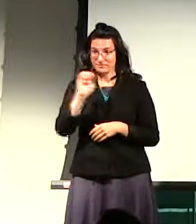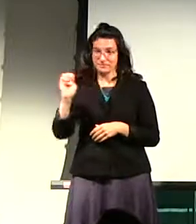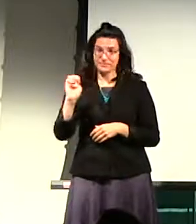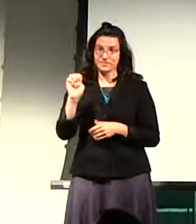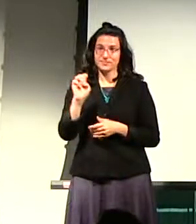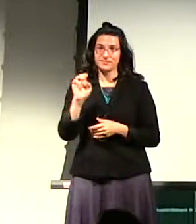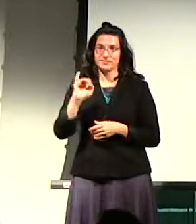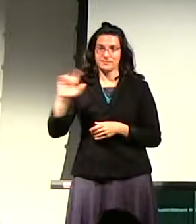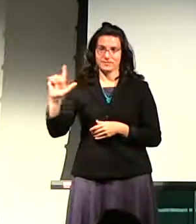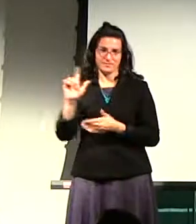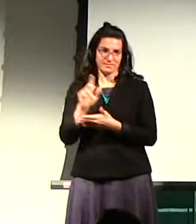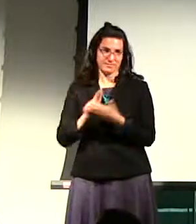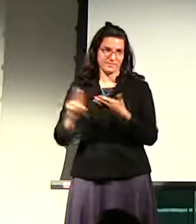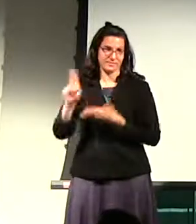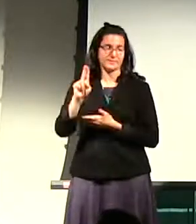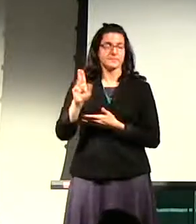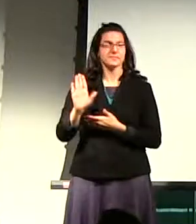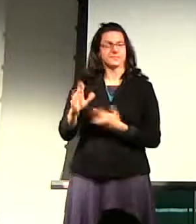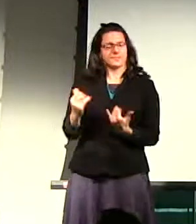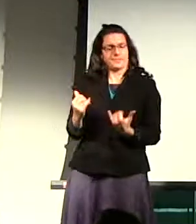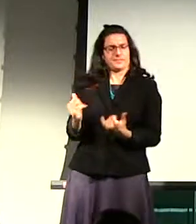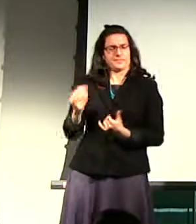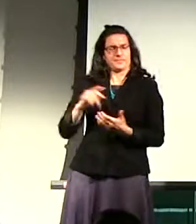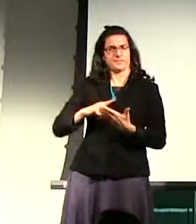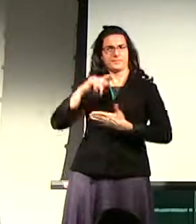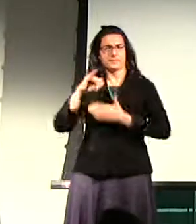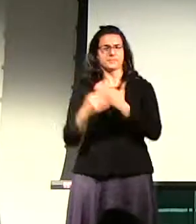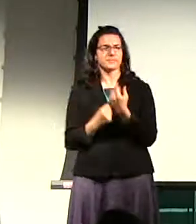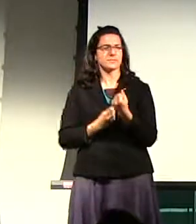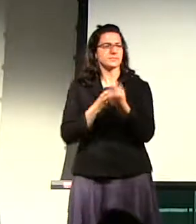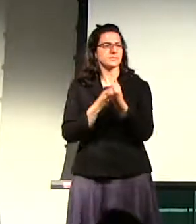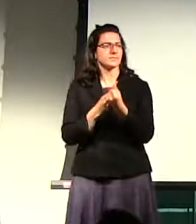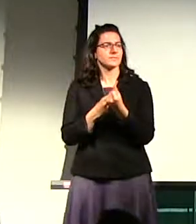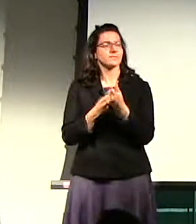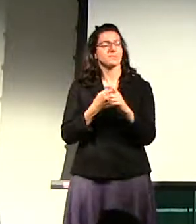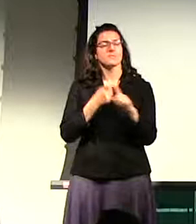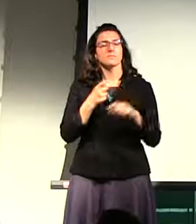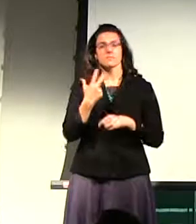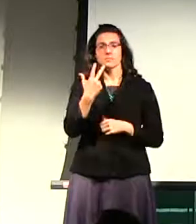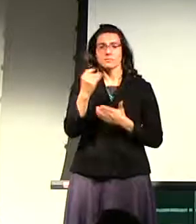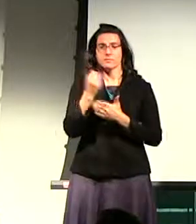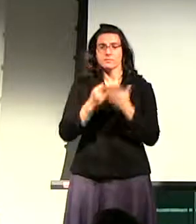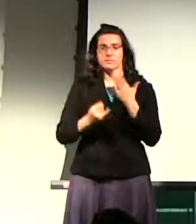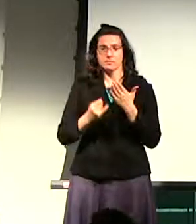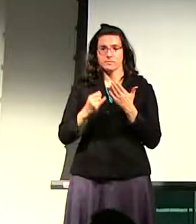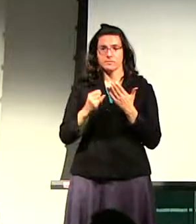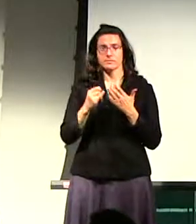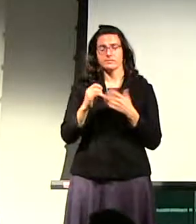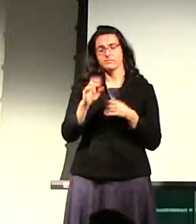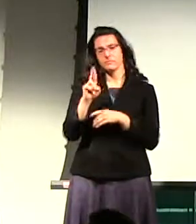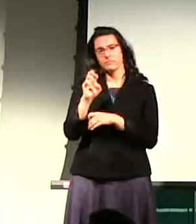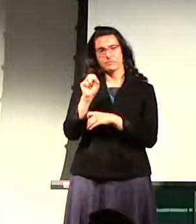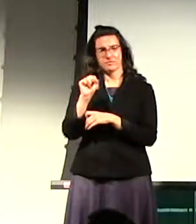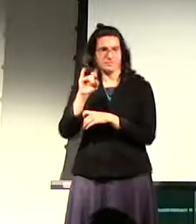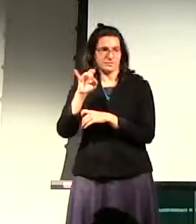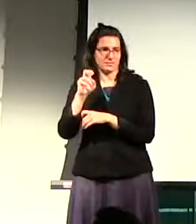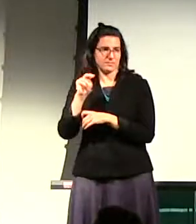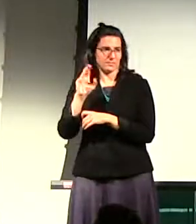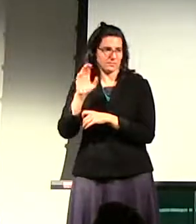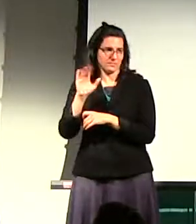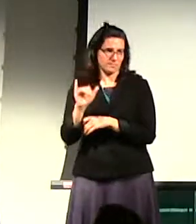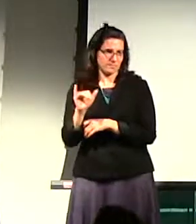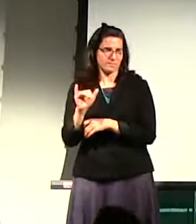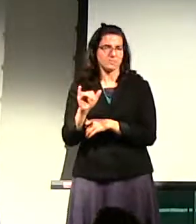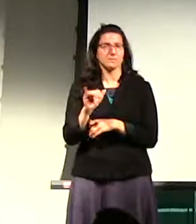University. His current project is supported through a 3 Arts residency in partnership with UIC Bodies of Work